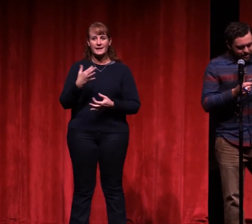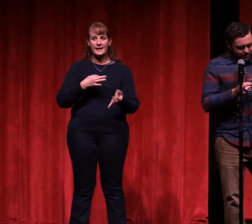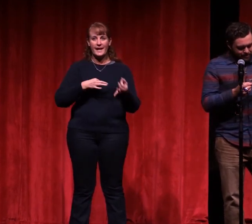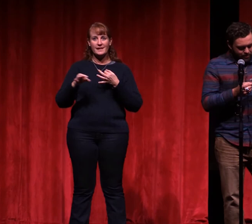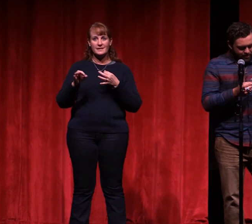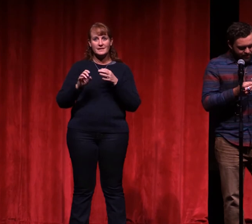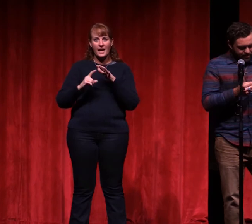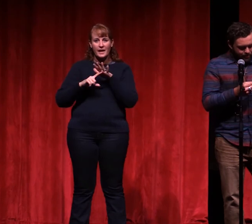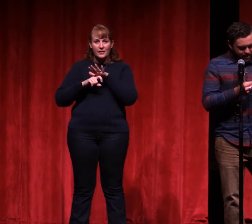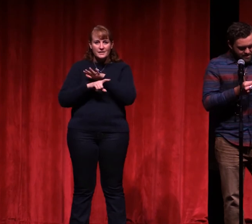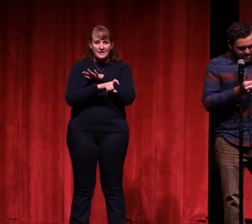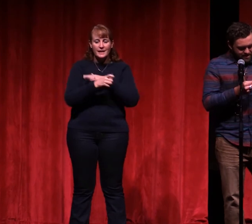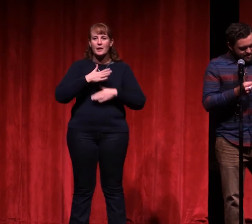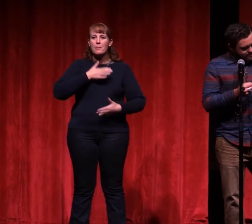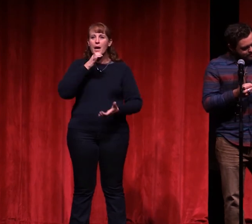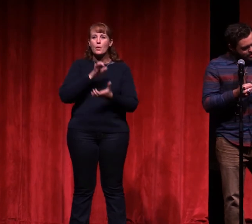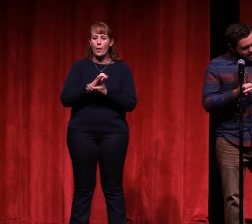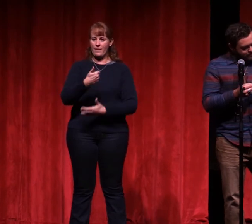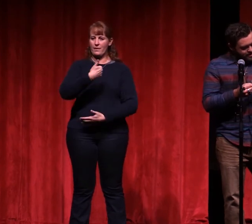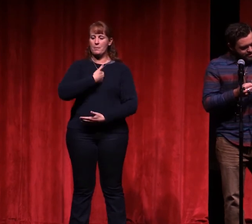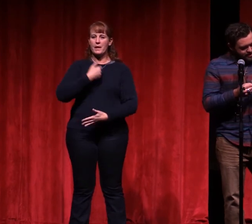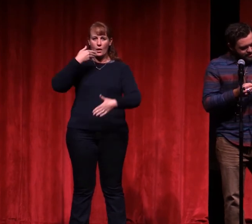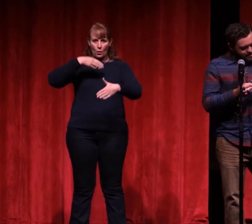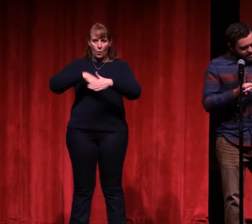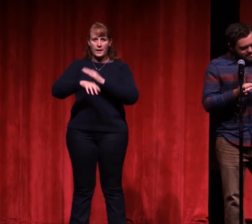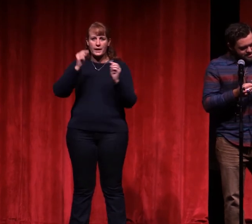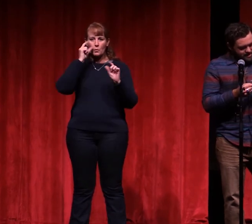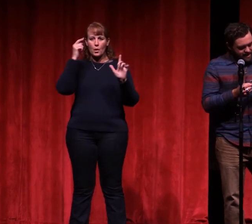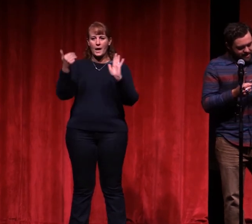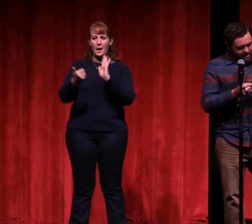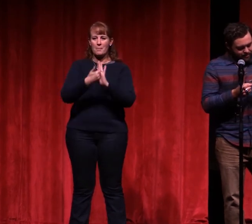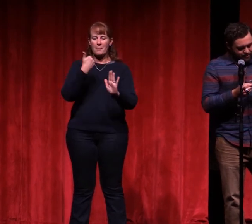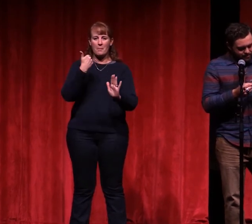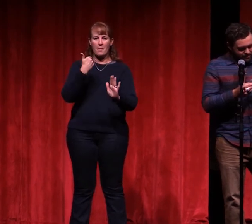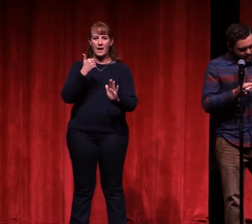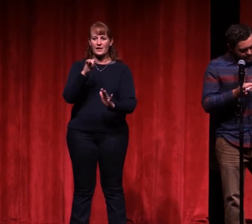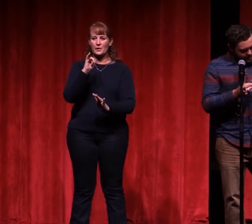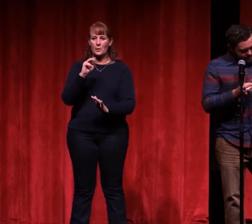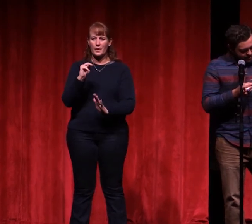slinking, however, my wife and I went in, woke up my new in-laws, and